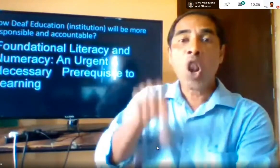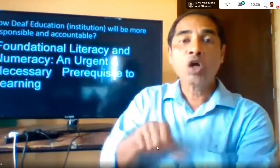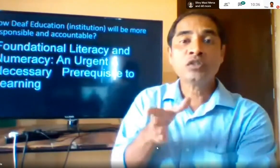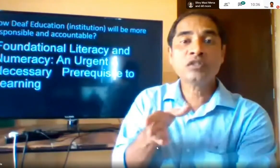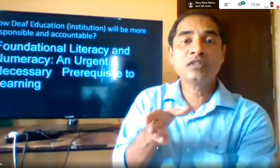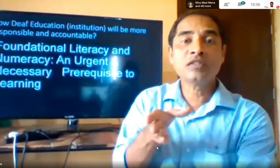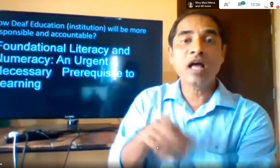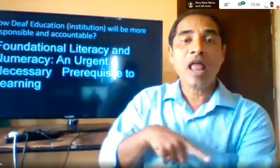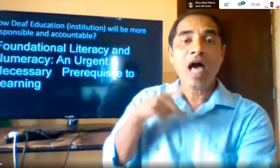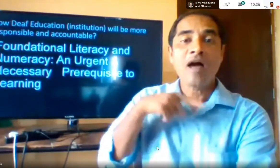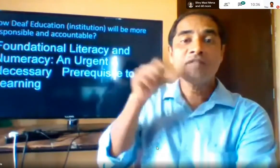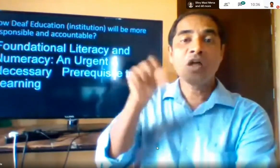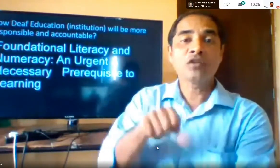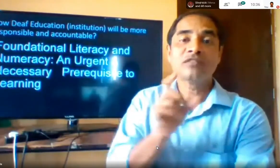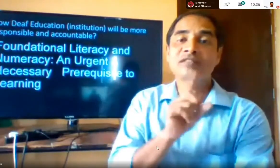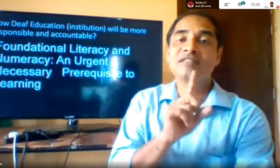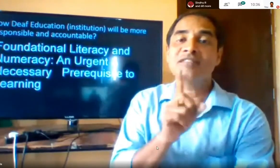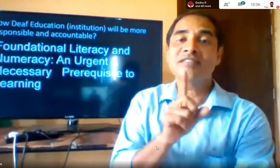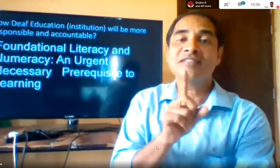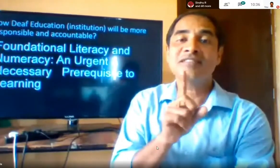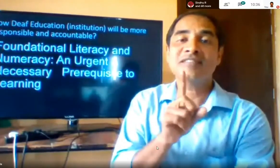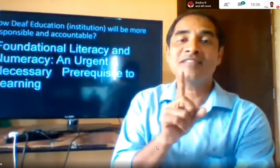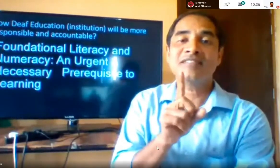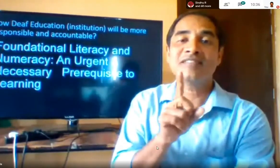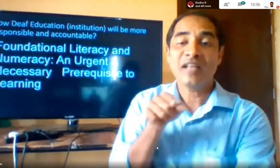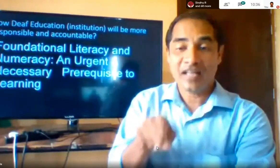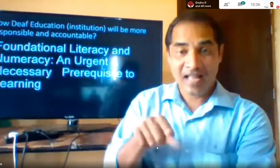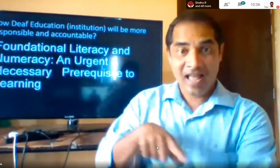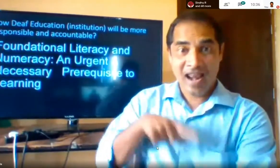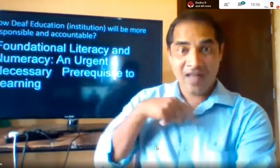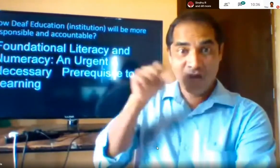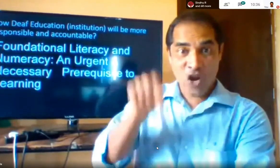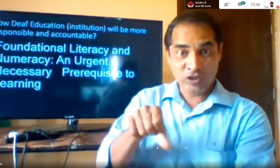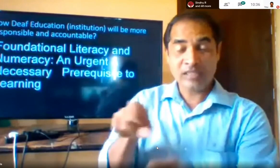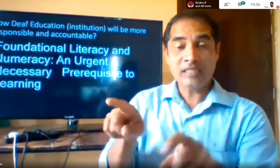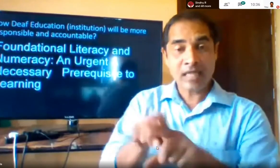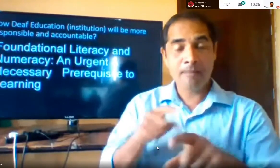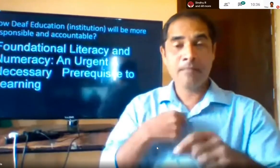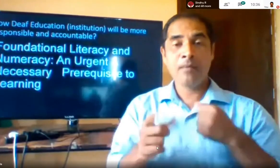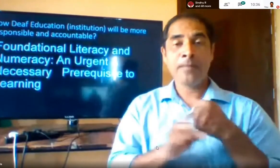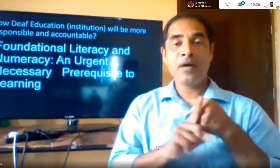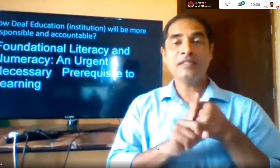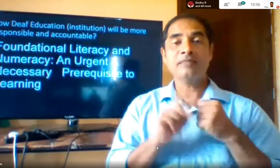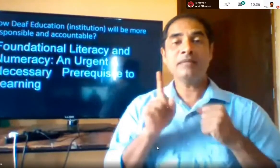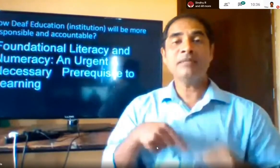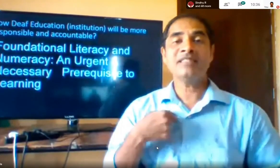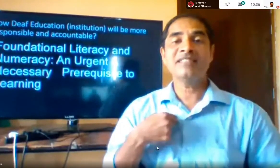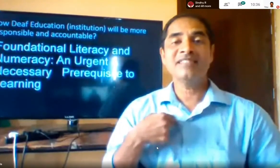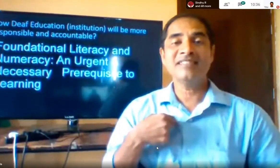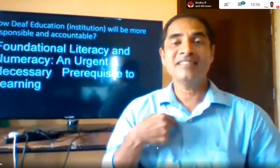But after like giving oralism for few years and then telling it is not possible to teach them spoken